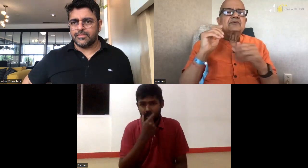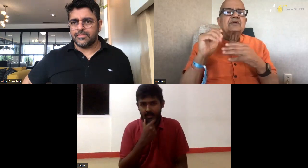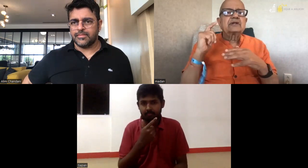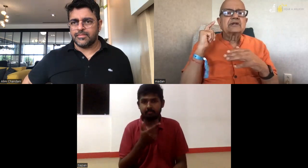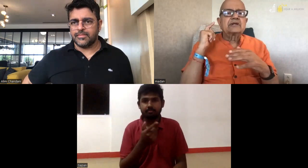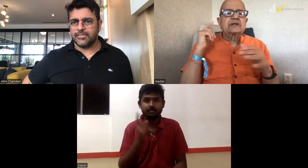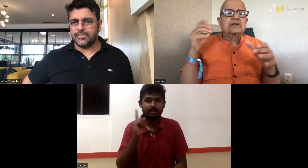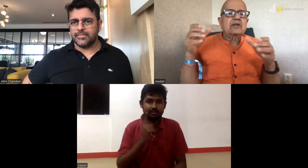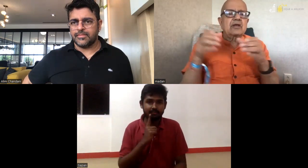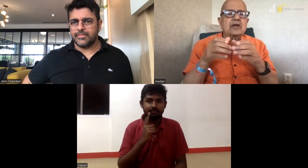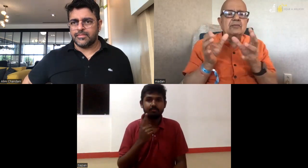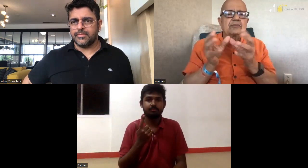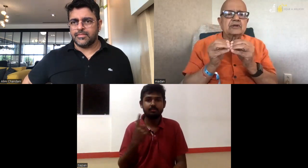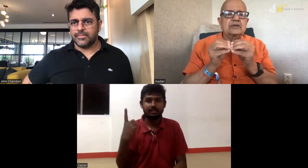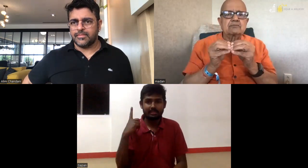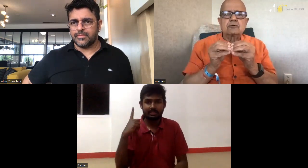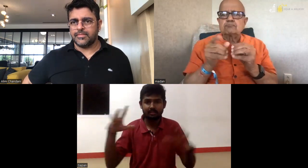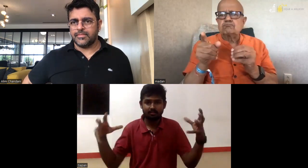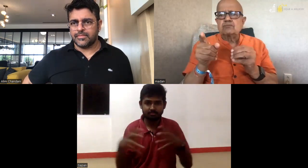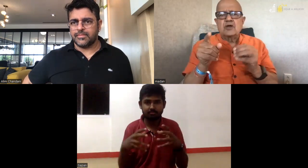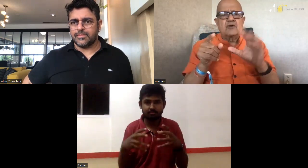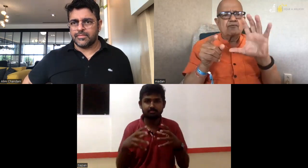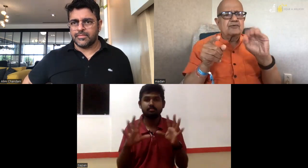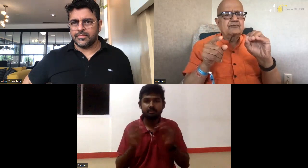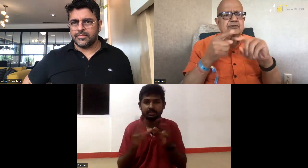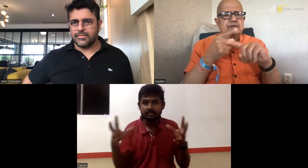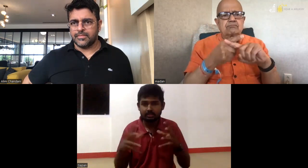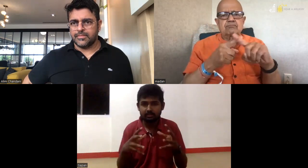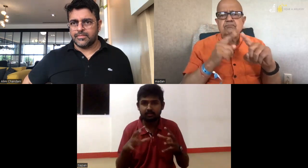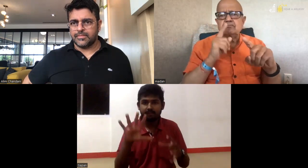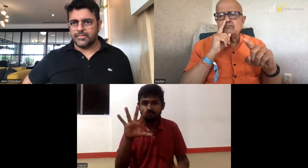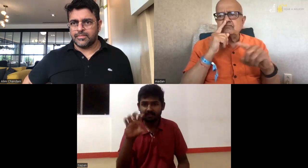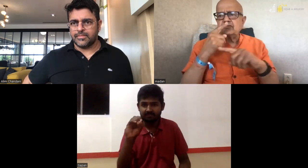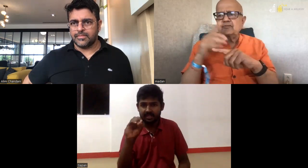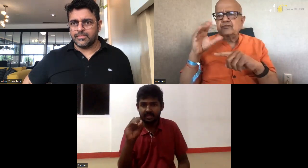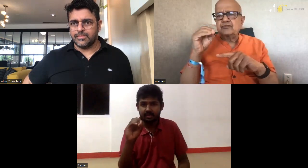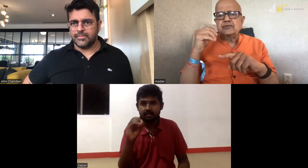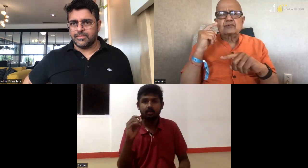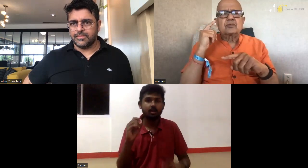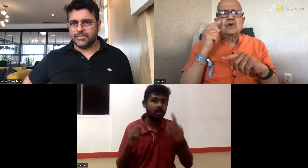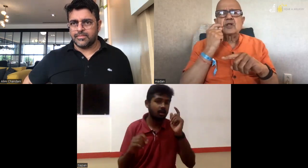have Narayanan from NAD, I would suggest to come together. And